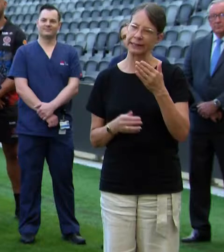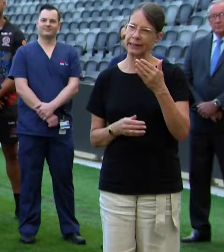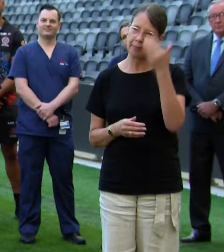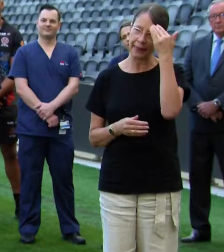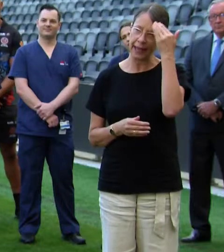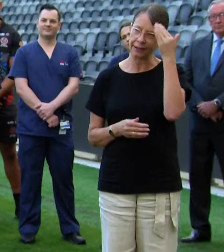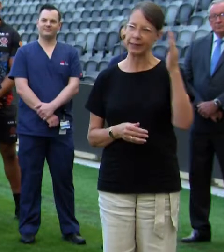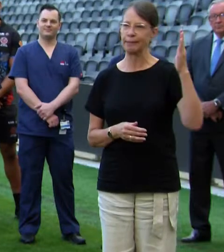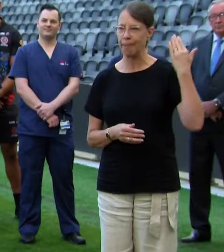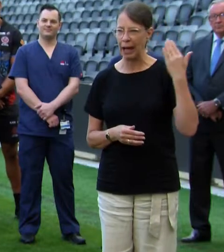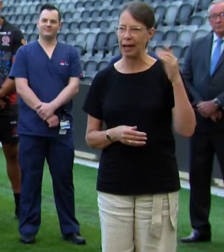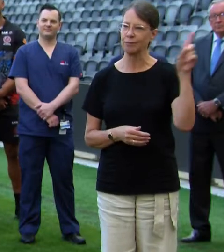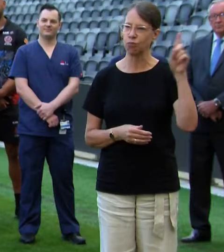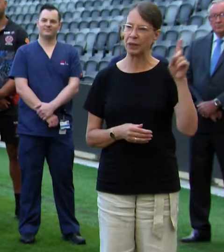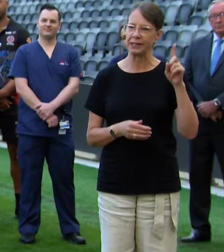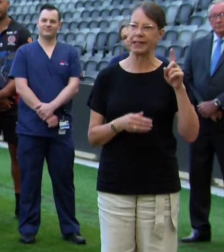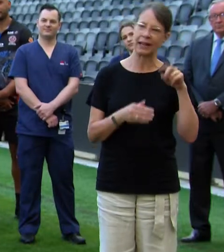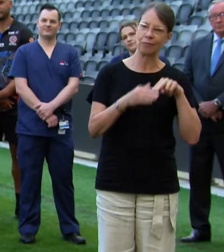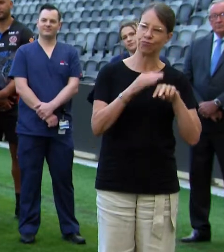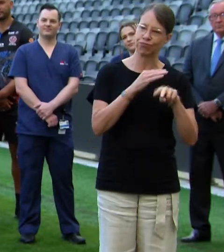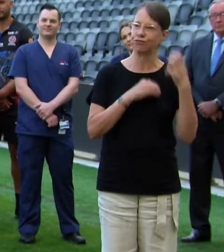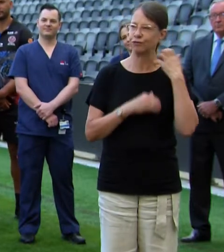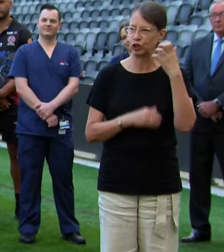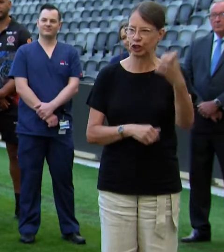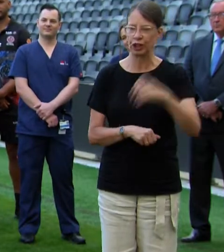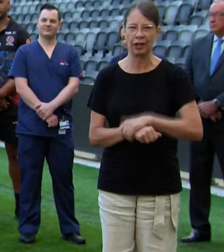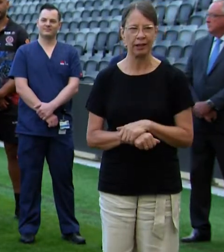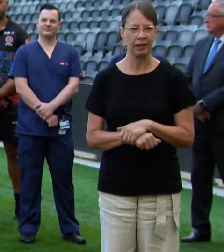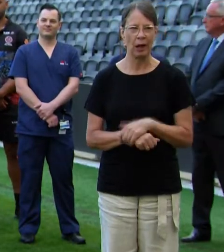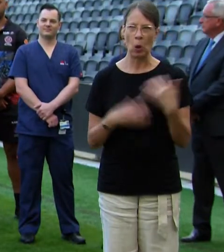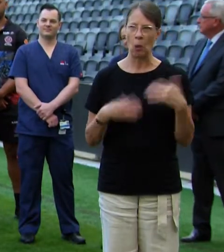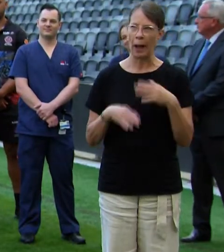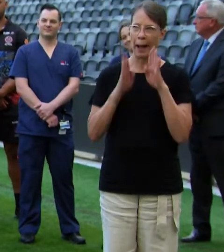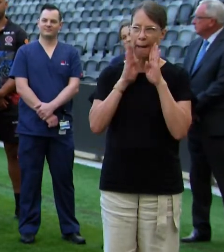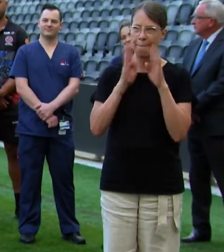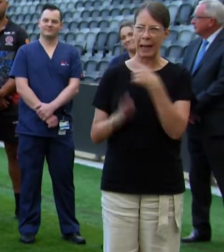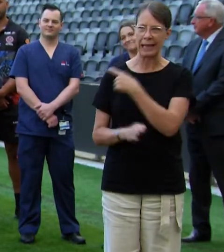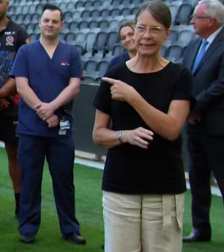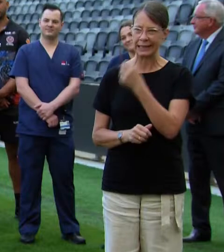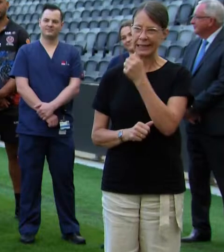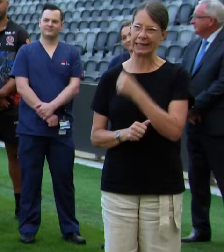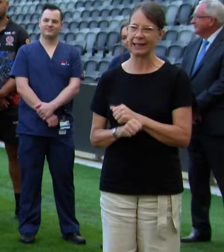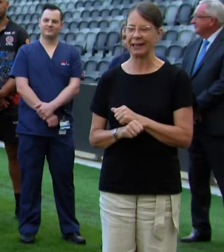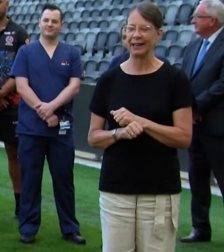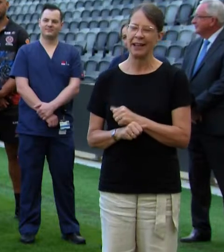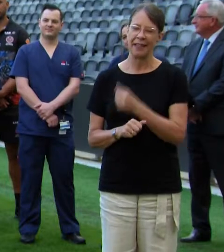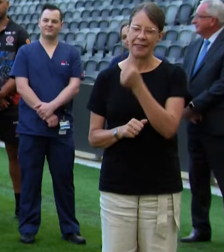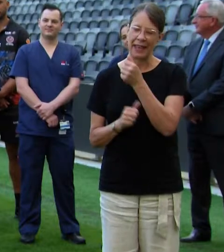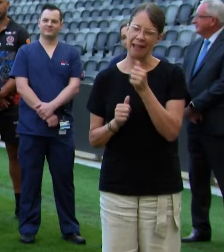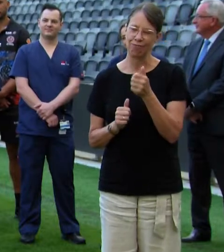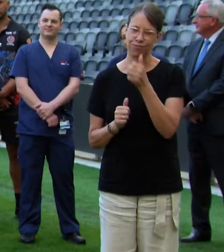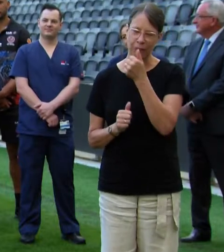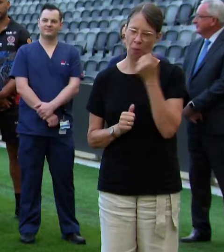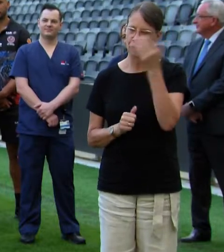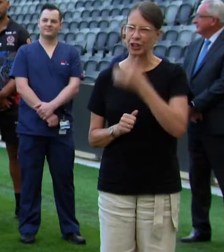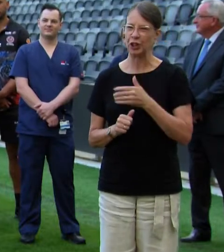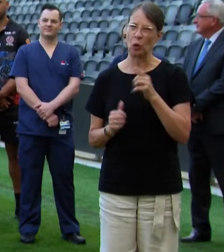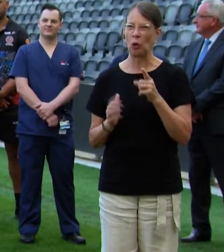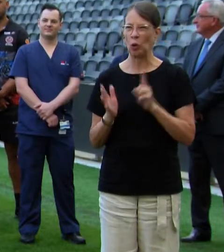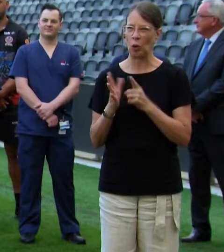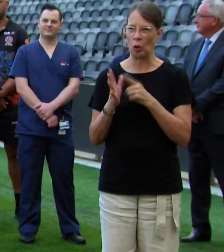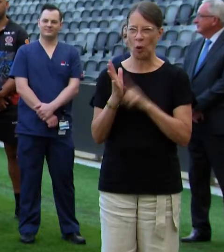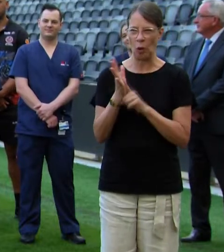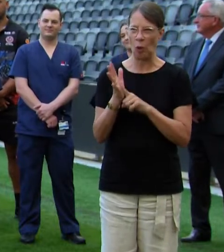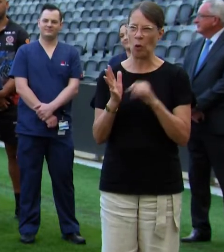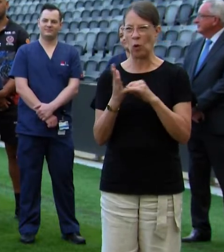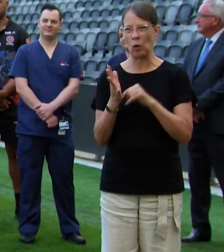also acknowledge 4 extraordinary Indigenous All-Stars who are standing behind me. Ryan, Tyrell, Tallulah and